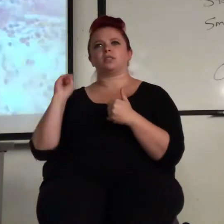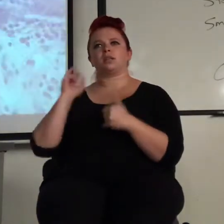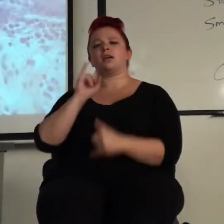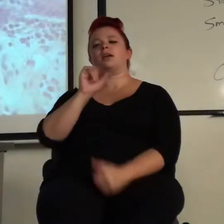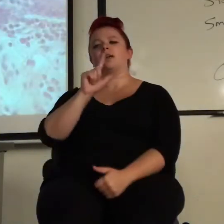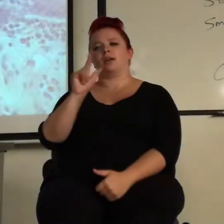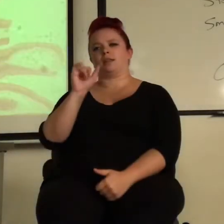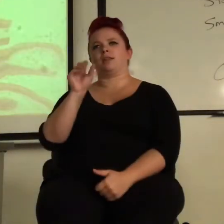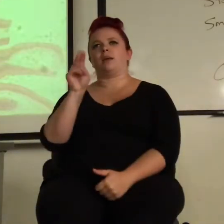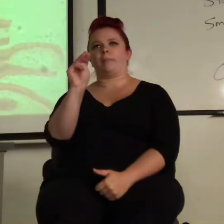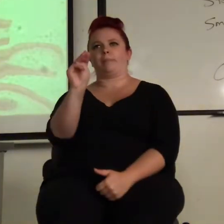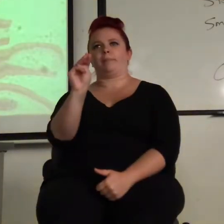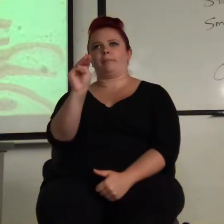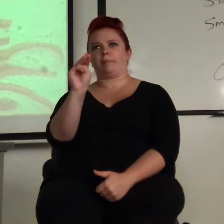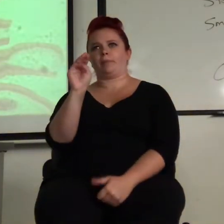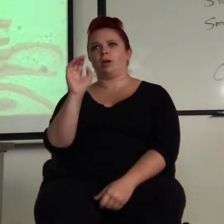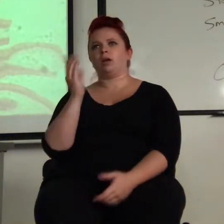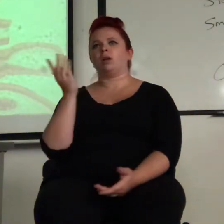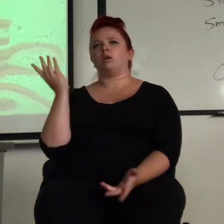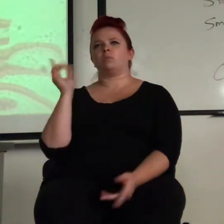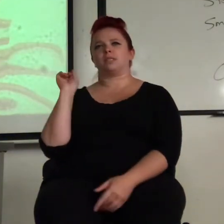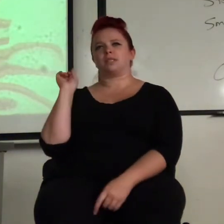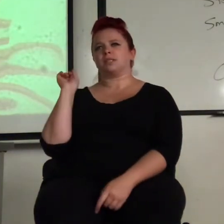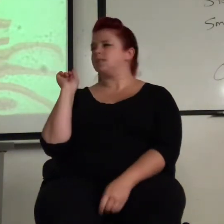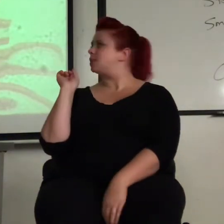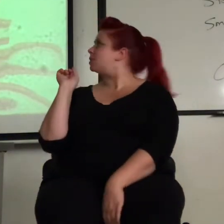ileum. What about this?